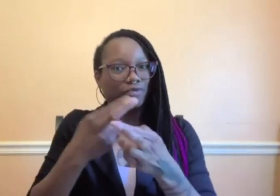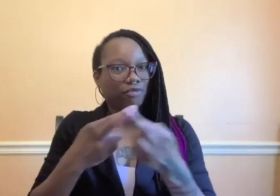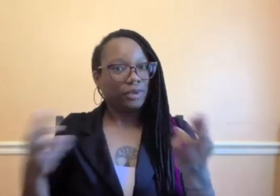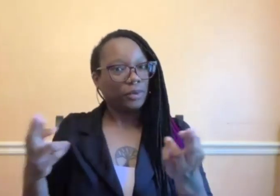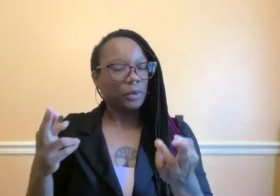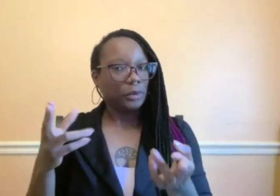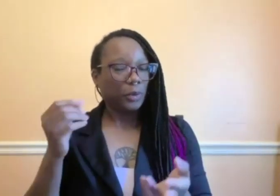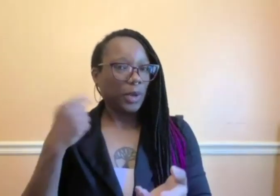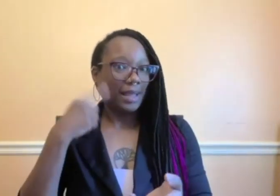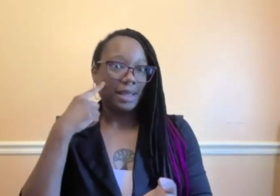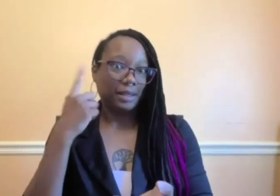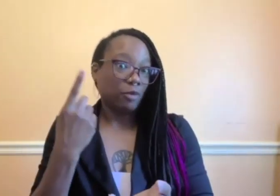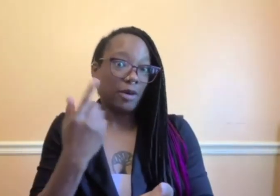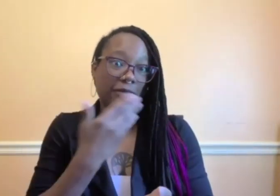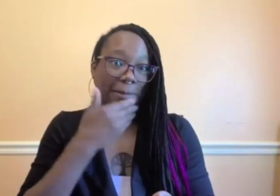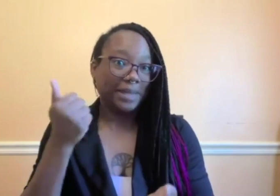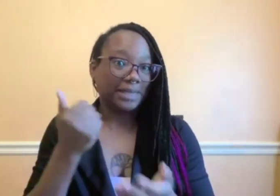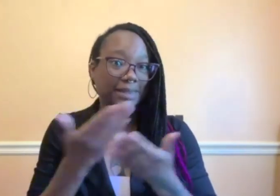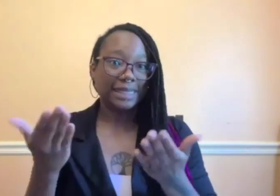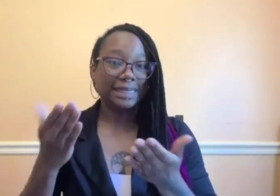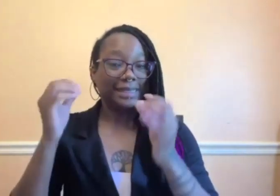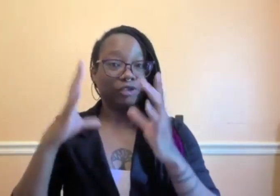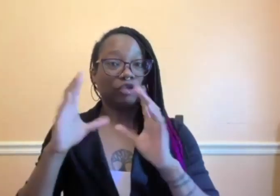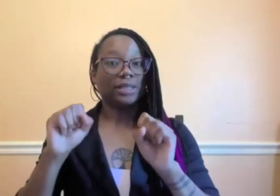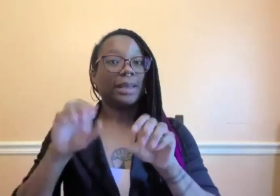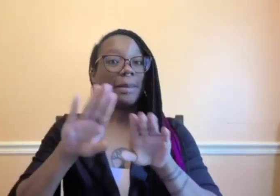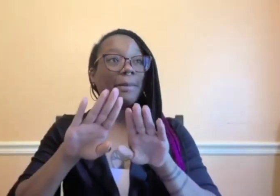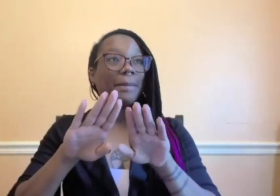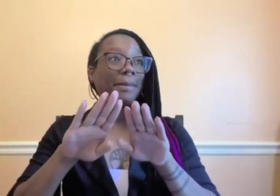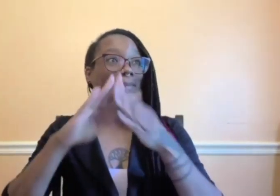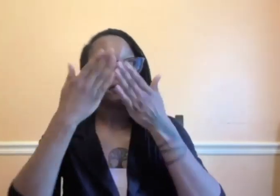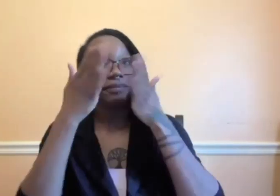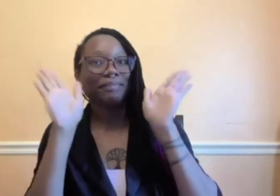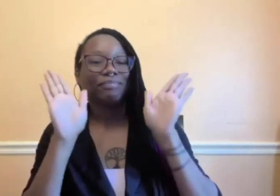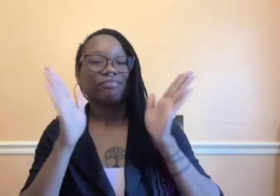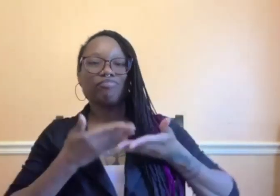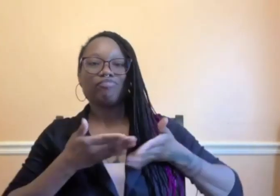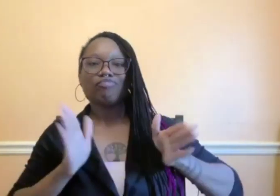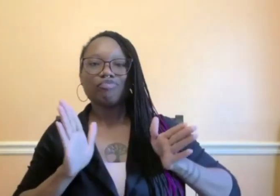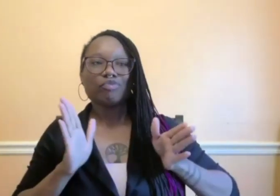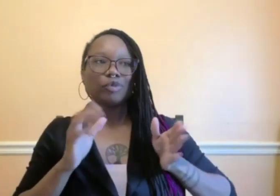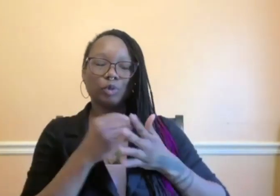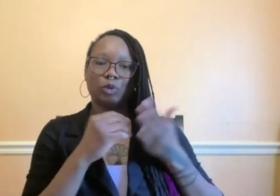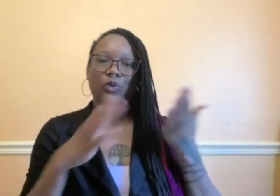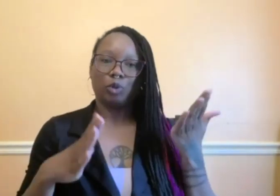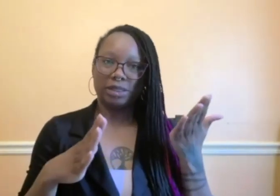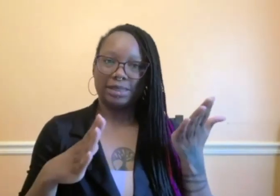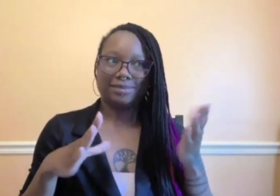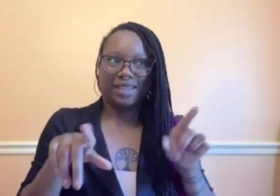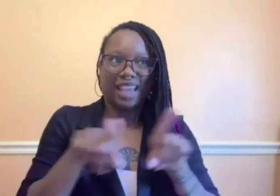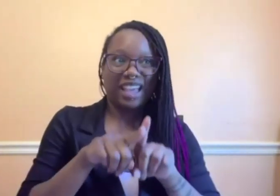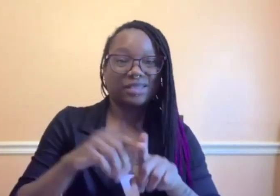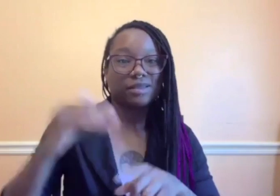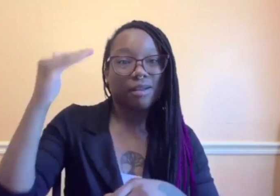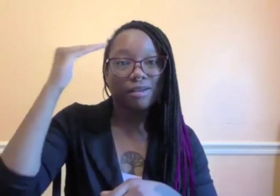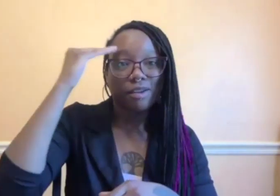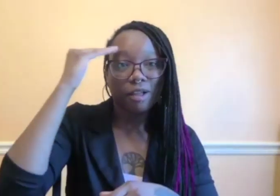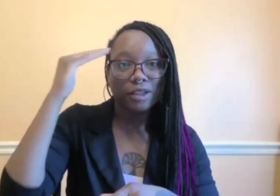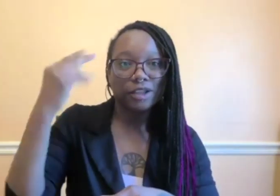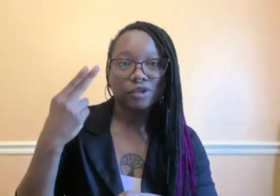about what they can offer as a resource. I think the best thing that a teacher or professor can do in these spaces is be open